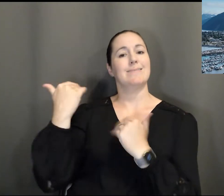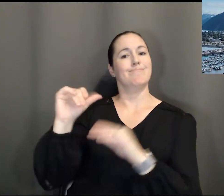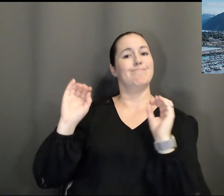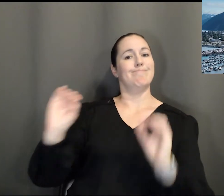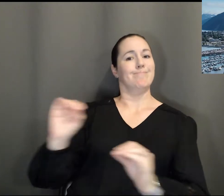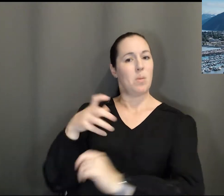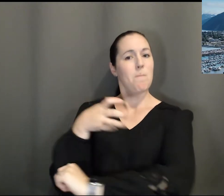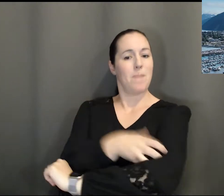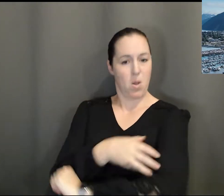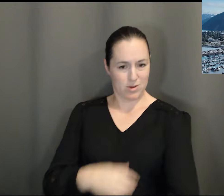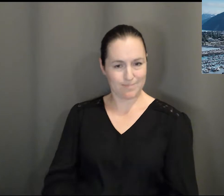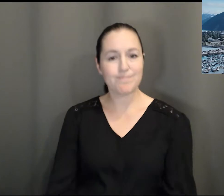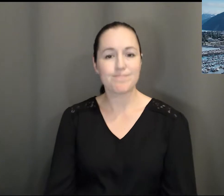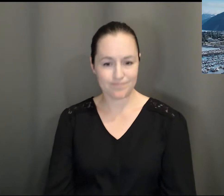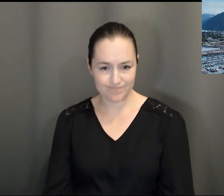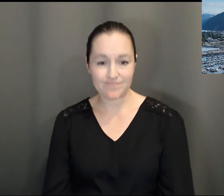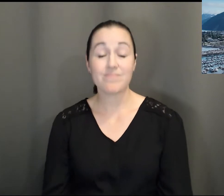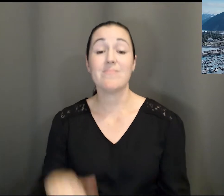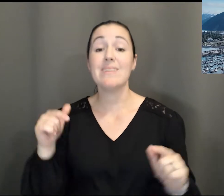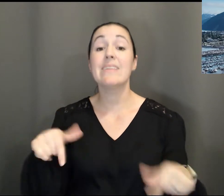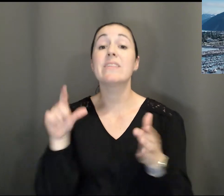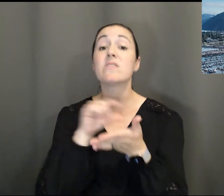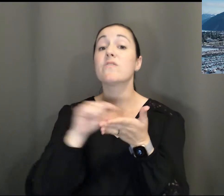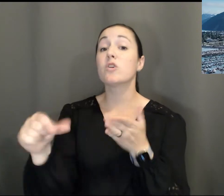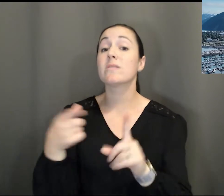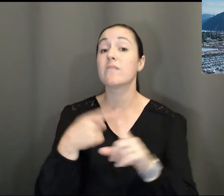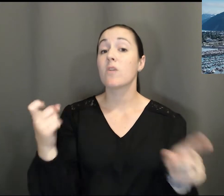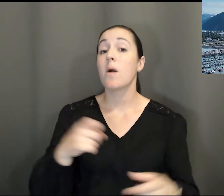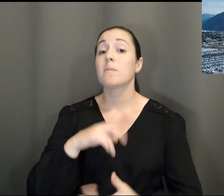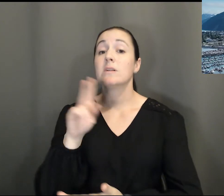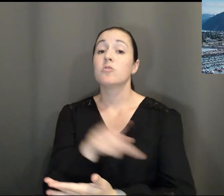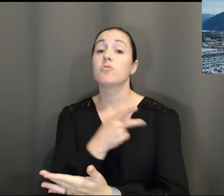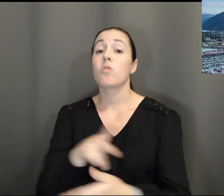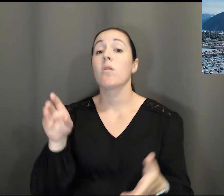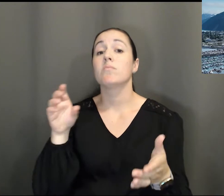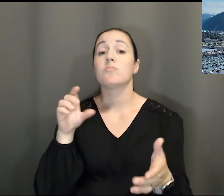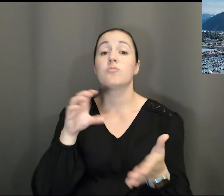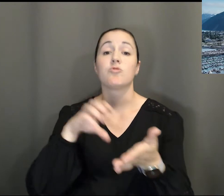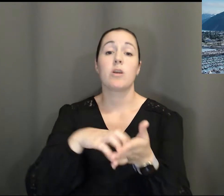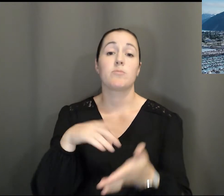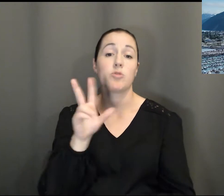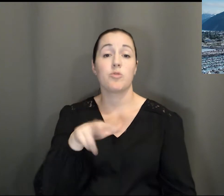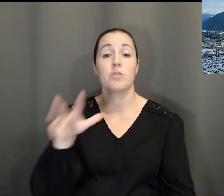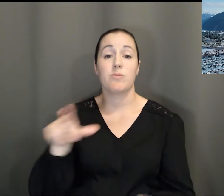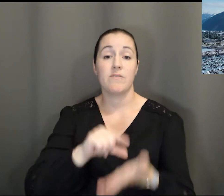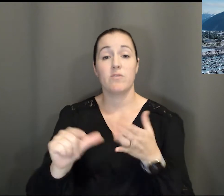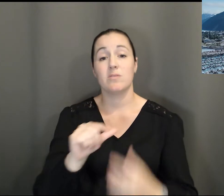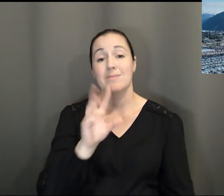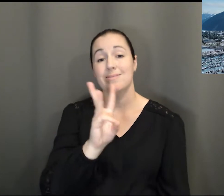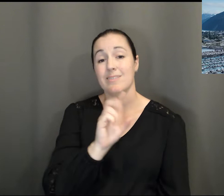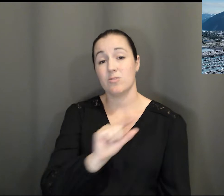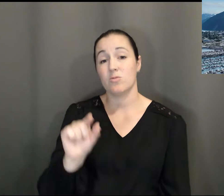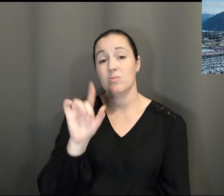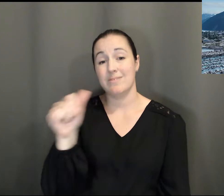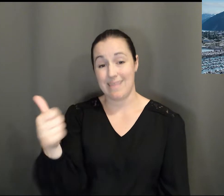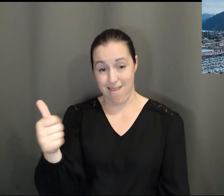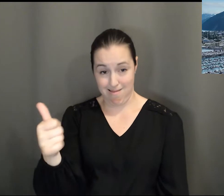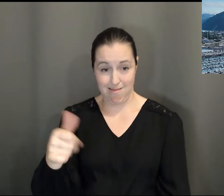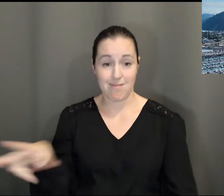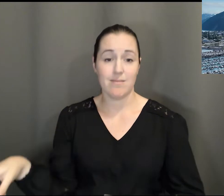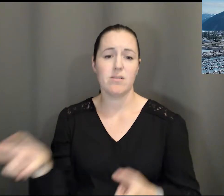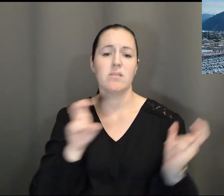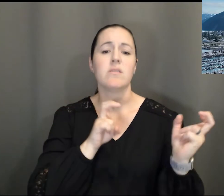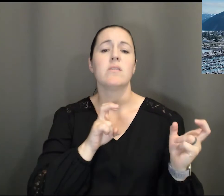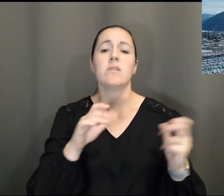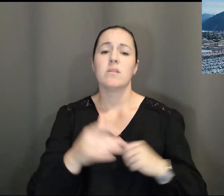writer of the psalm says, "The Lord merely spoke and the heavens were created. He breathed the world and all the stars were born.